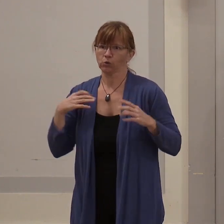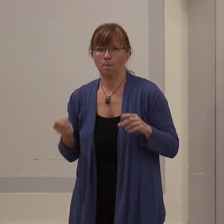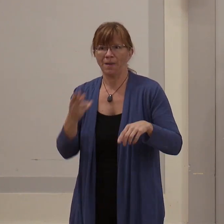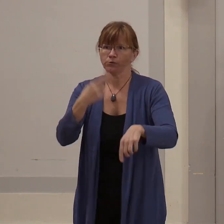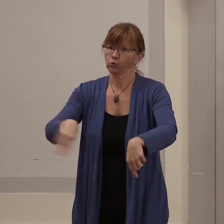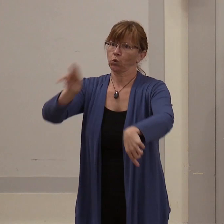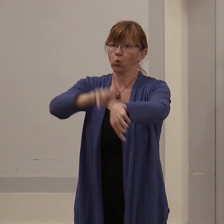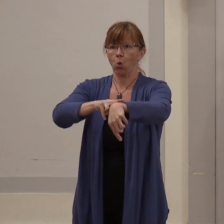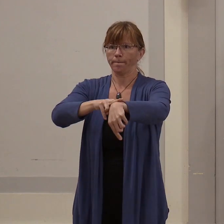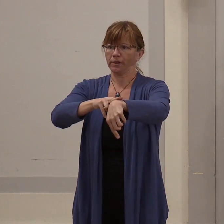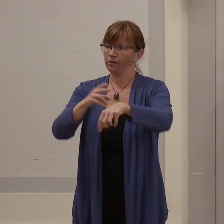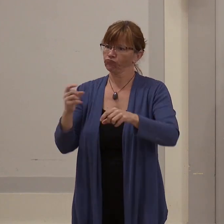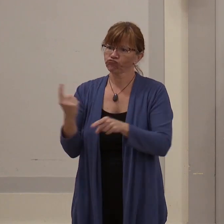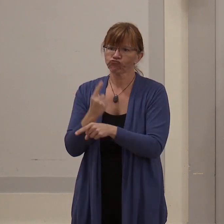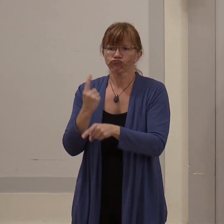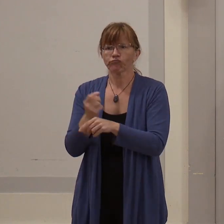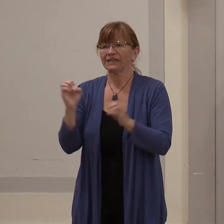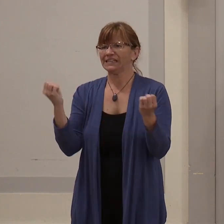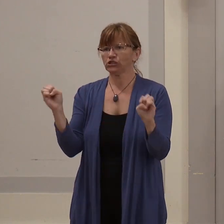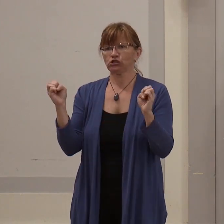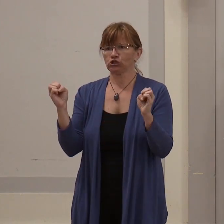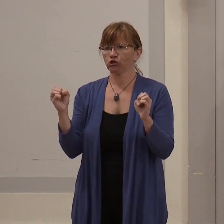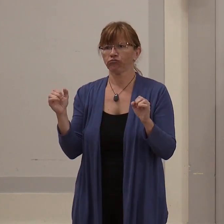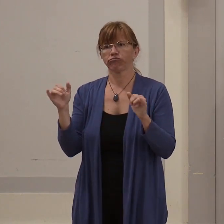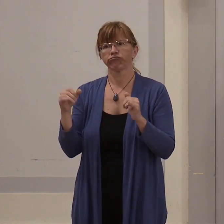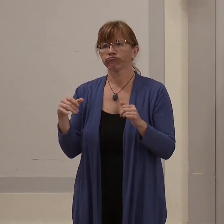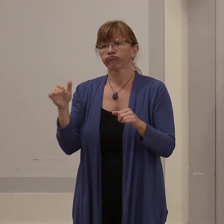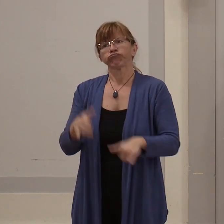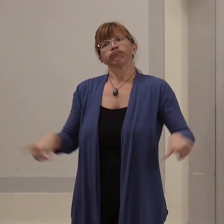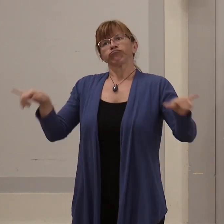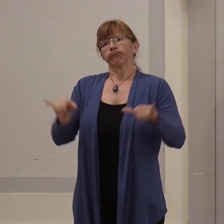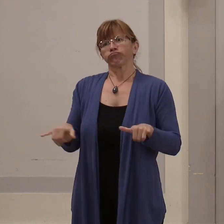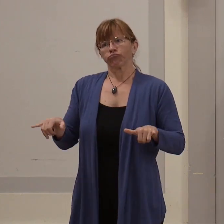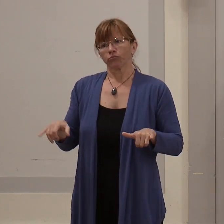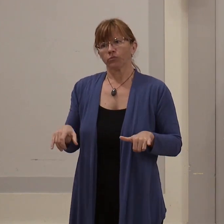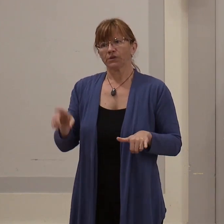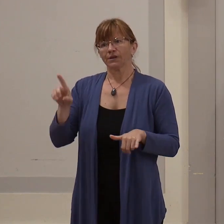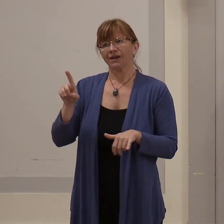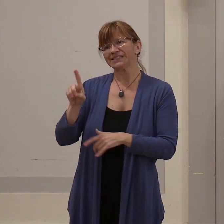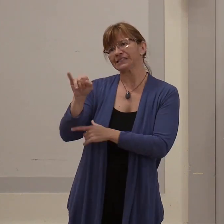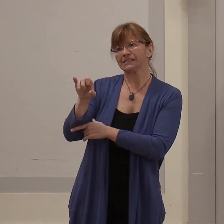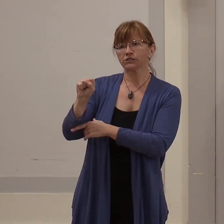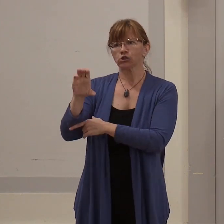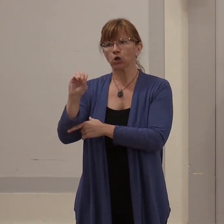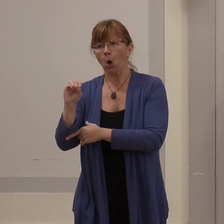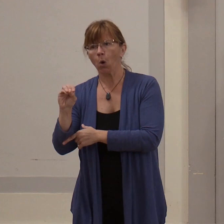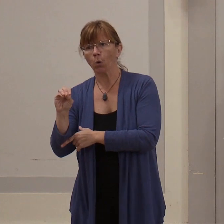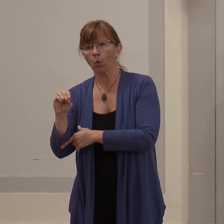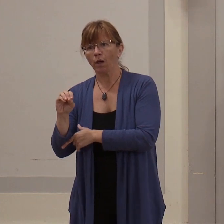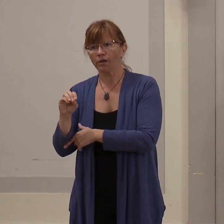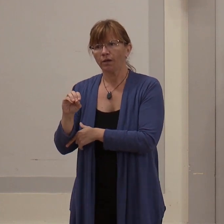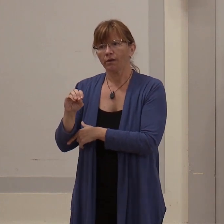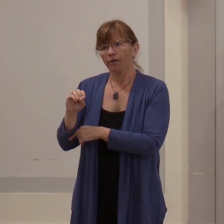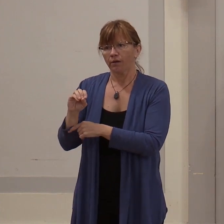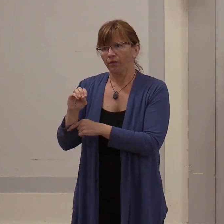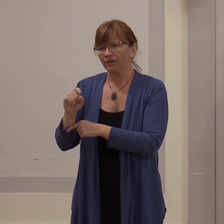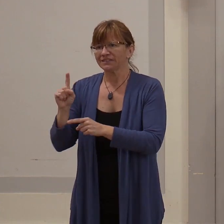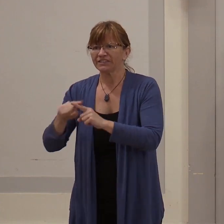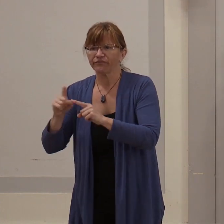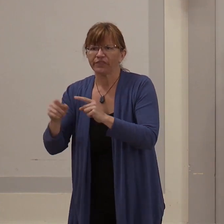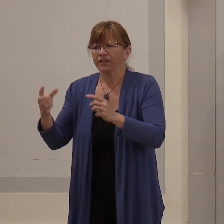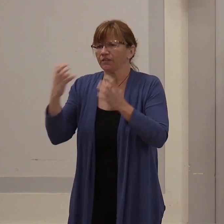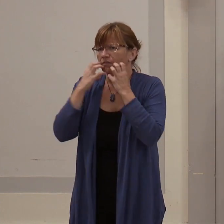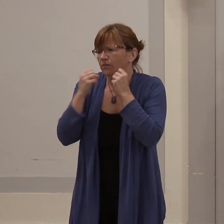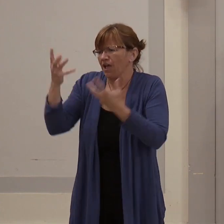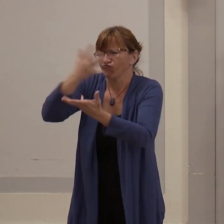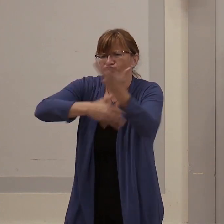in Baltimore, where there are the kiddie discos and all the things that we know and love about those holidays here. The only way that